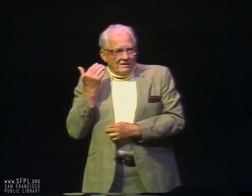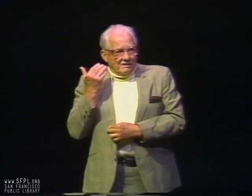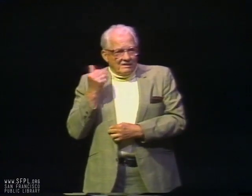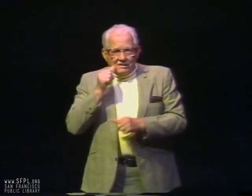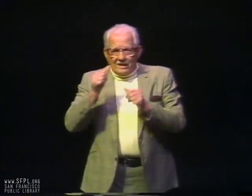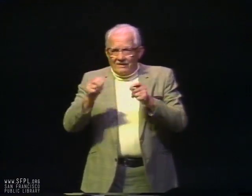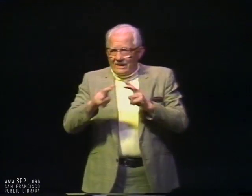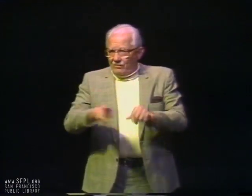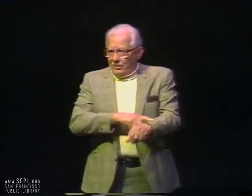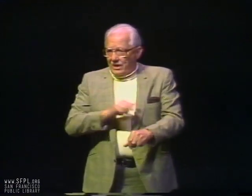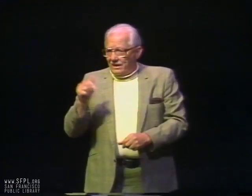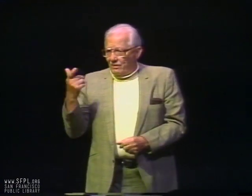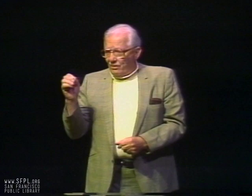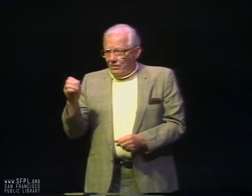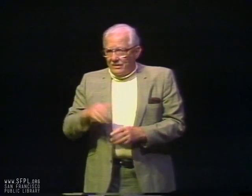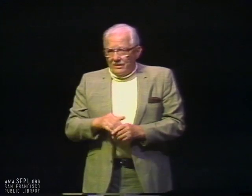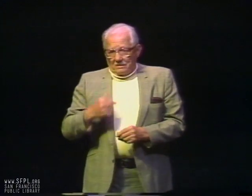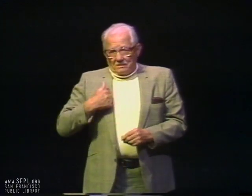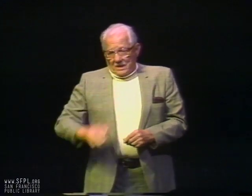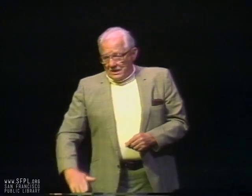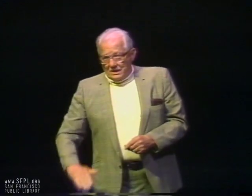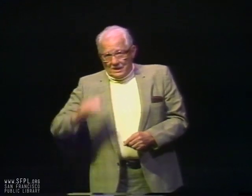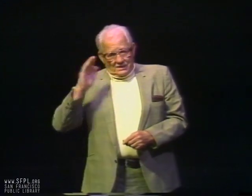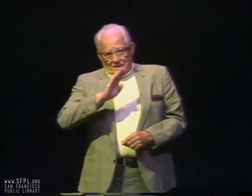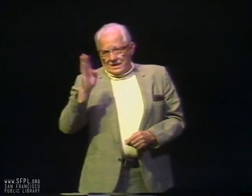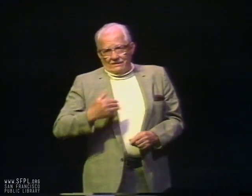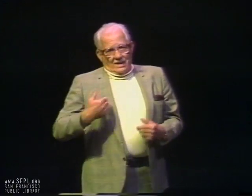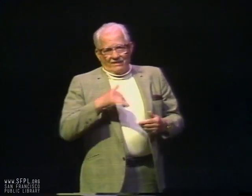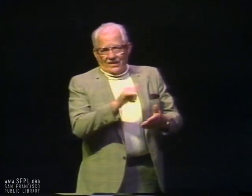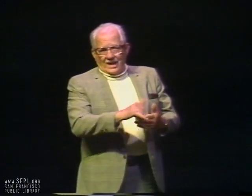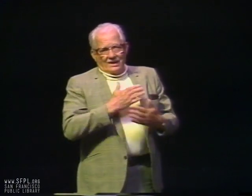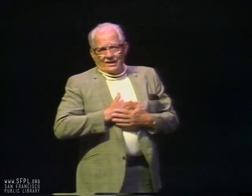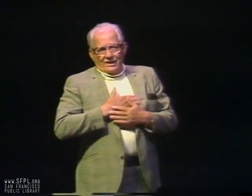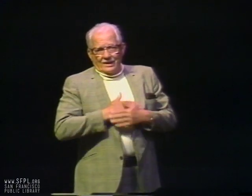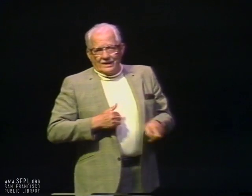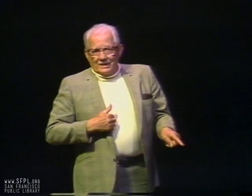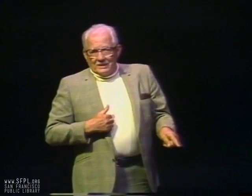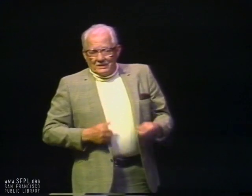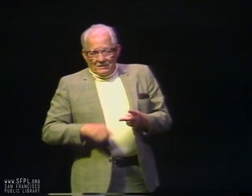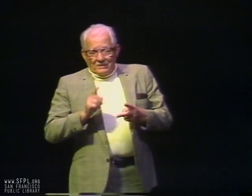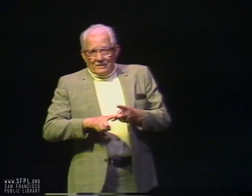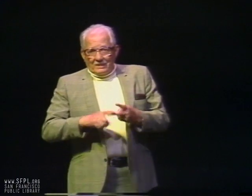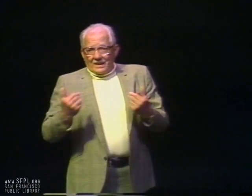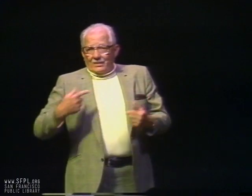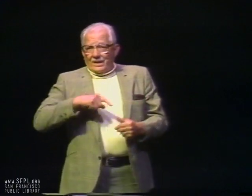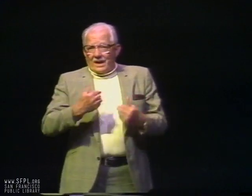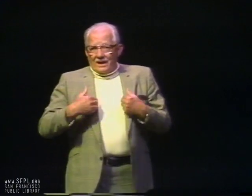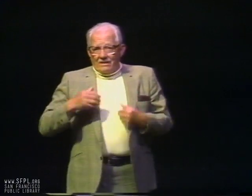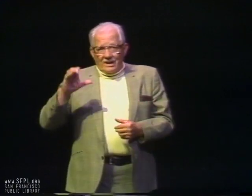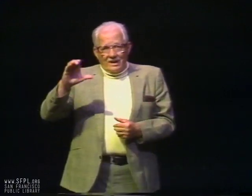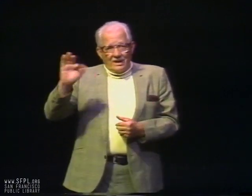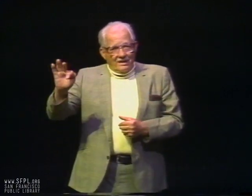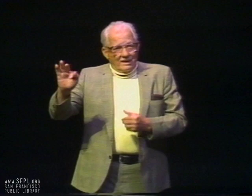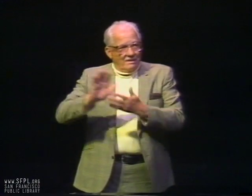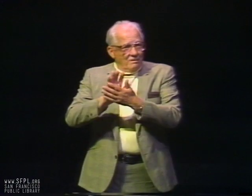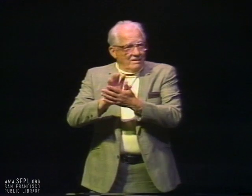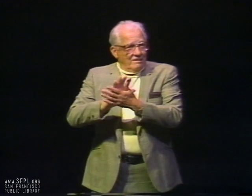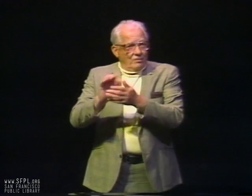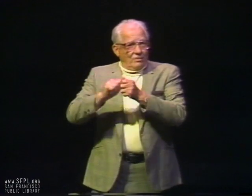only very recently. When I was a youngster, we never had that kind of entertainment. We also now